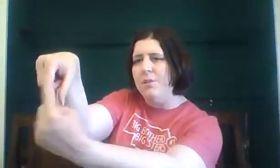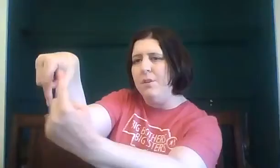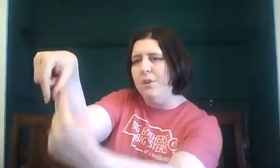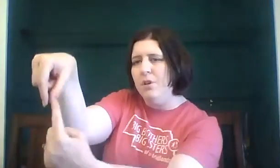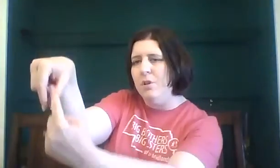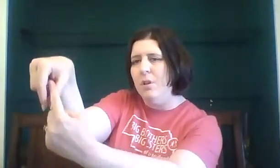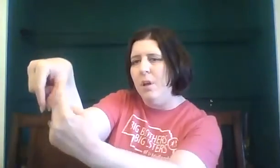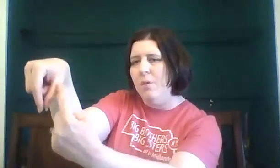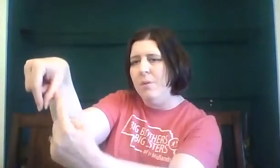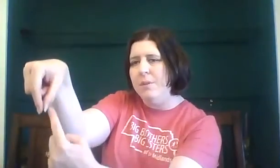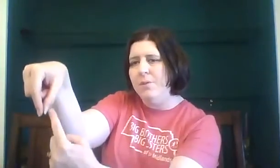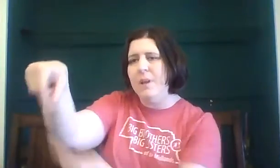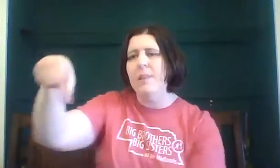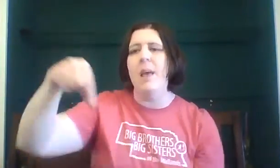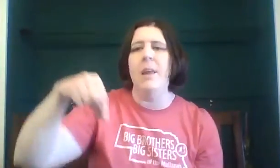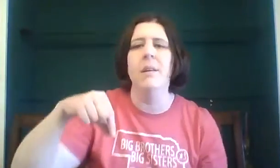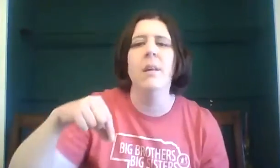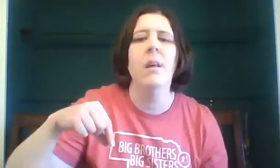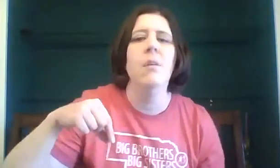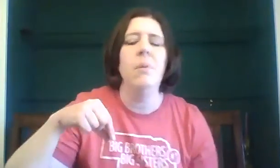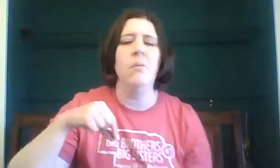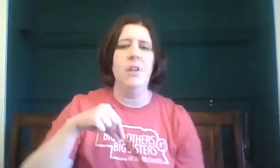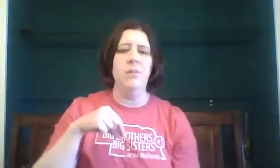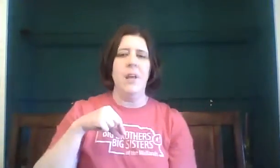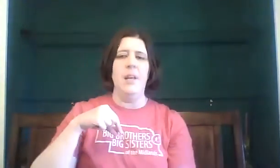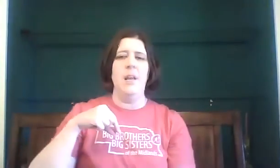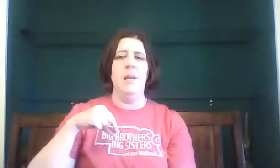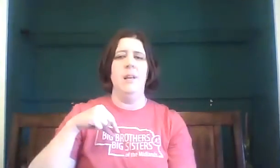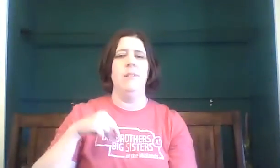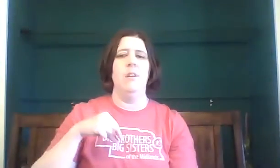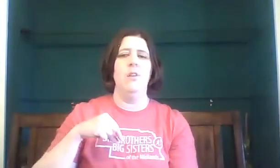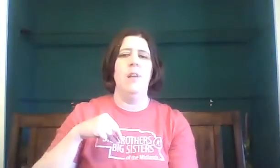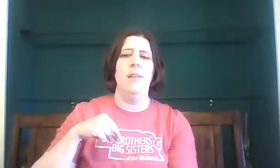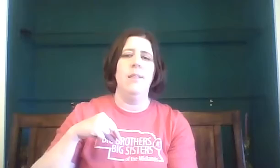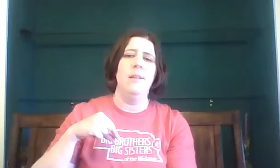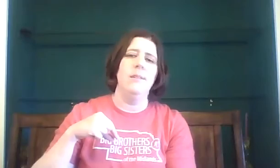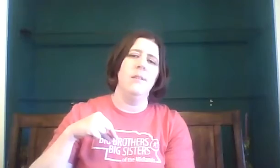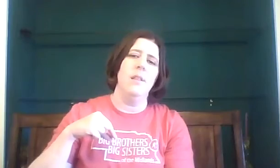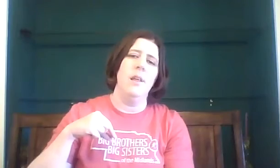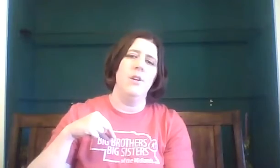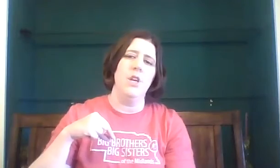a circle with a straight line. But when you're signing it, it's going to go down like this, so the letter Q.